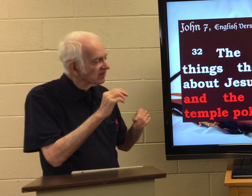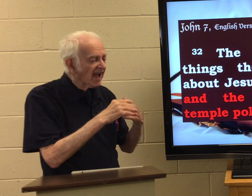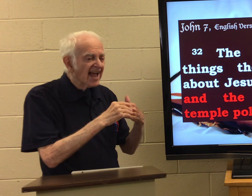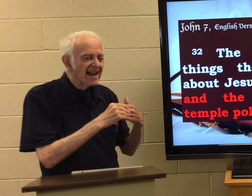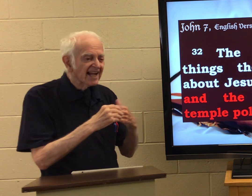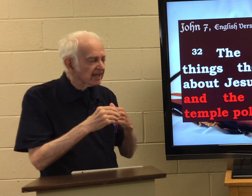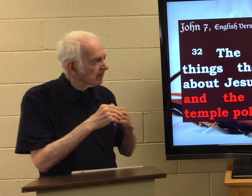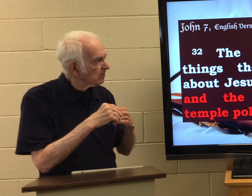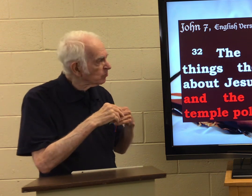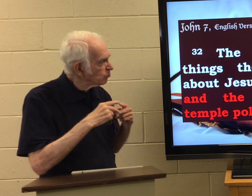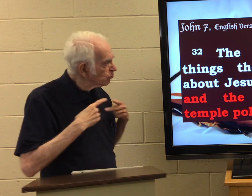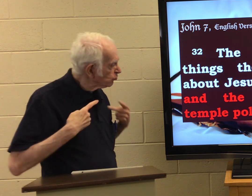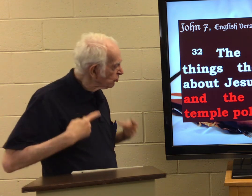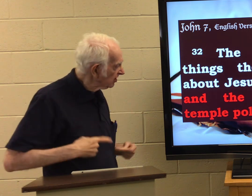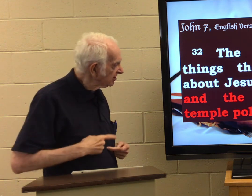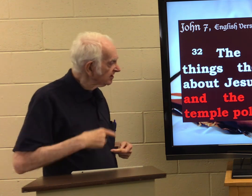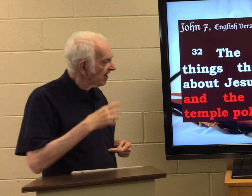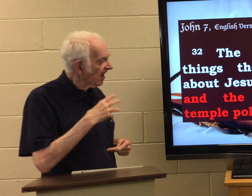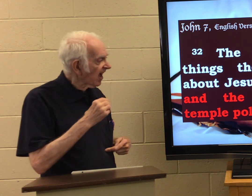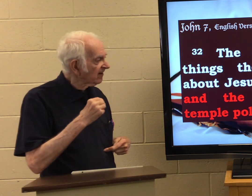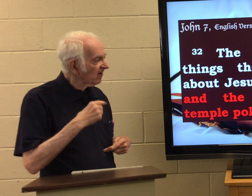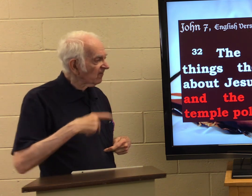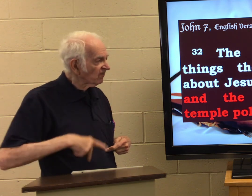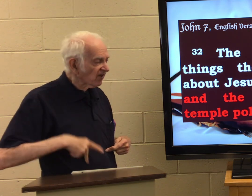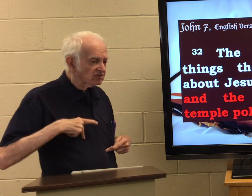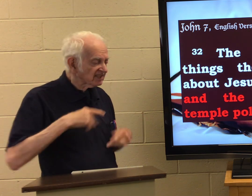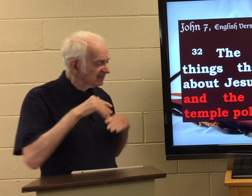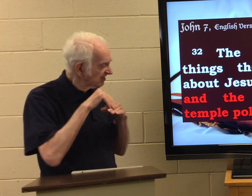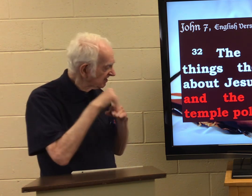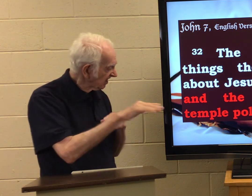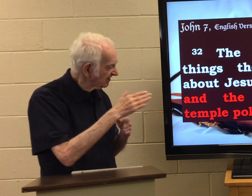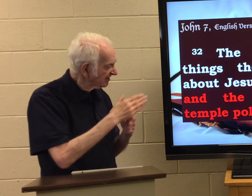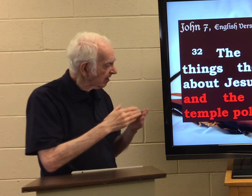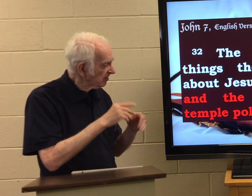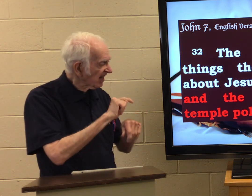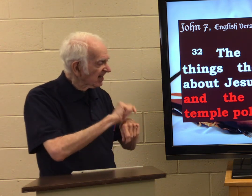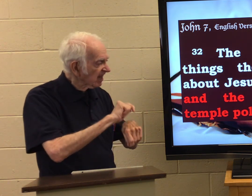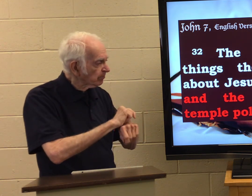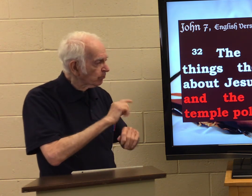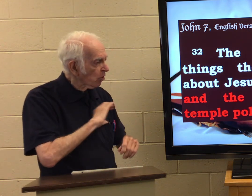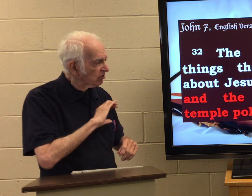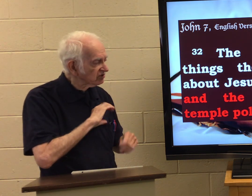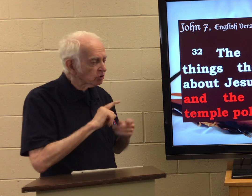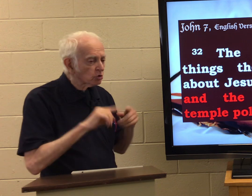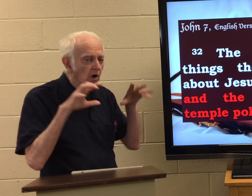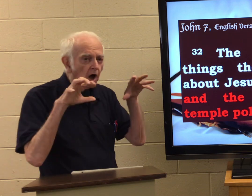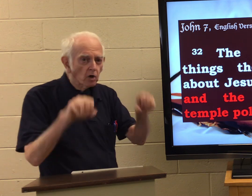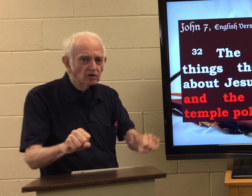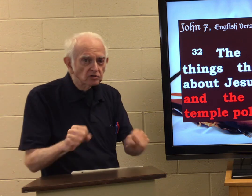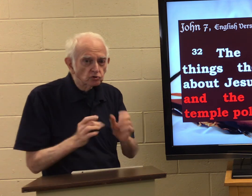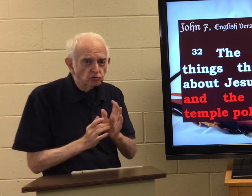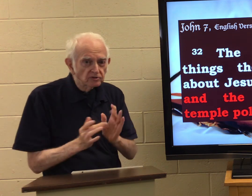So the leading priests and the Pharisees sent some temple police to arrest